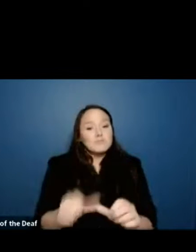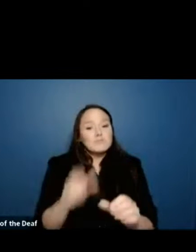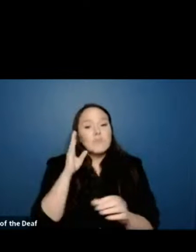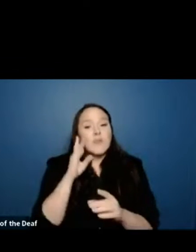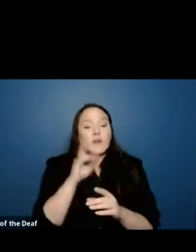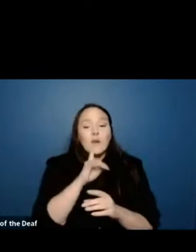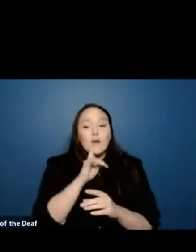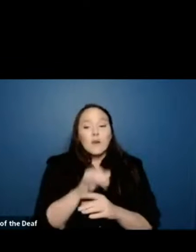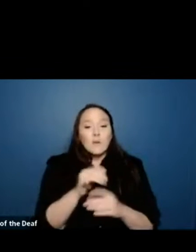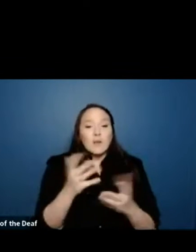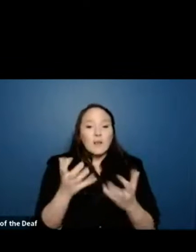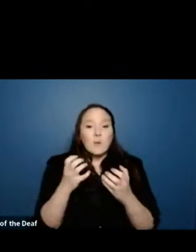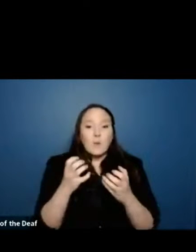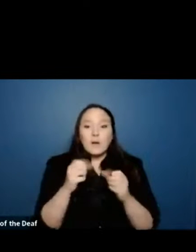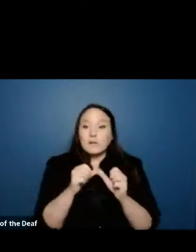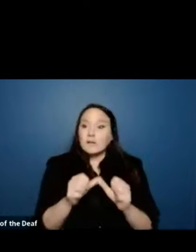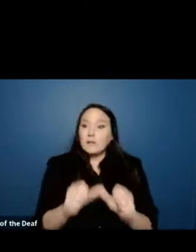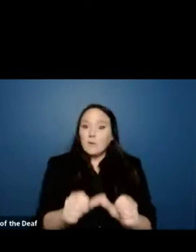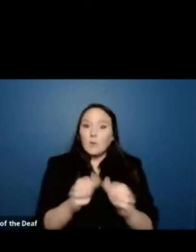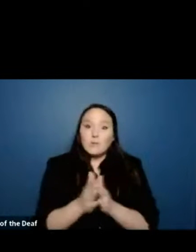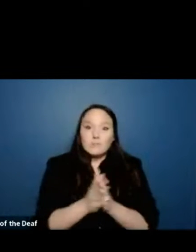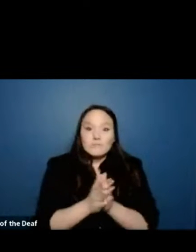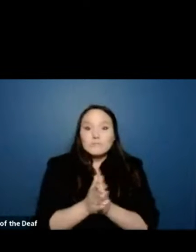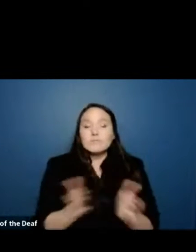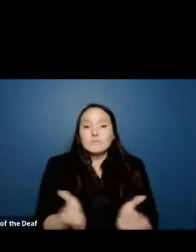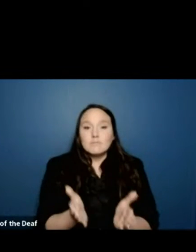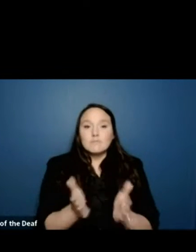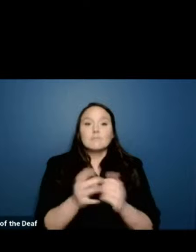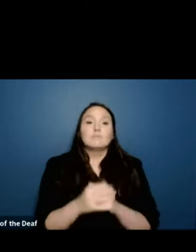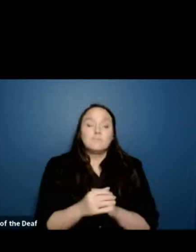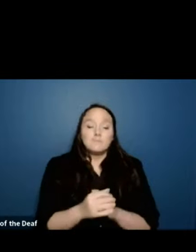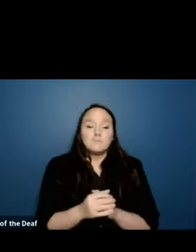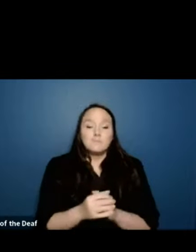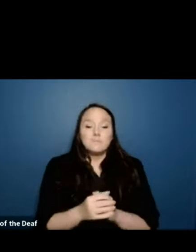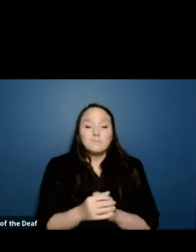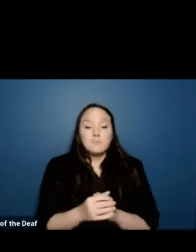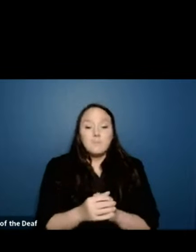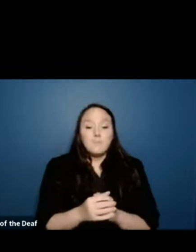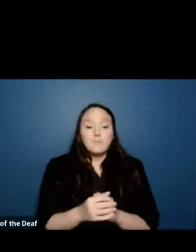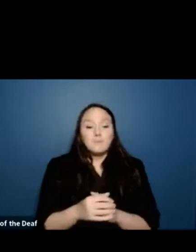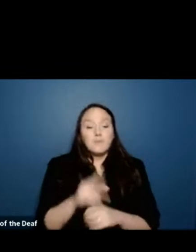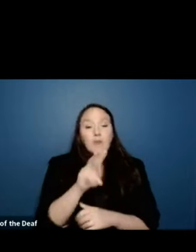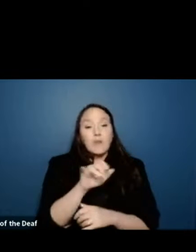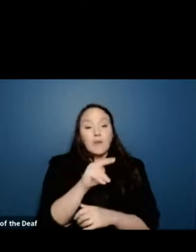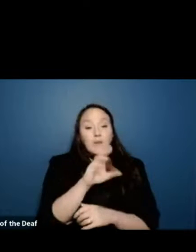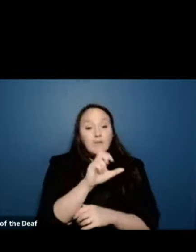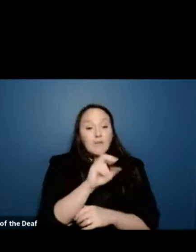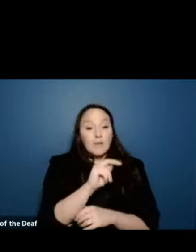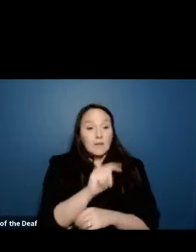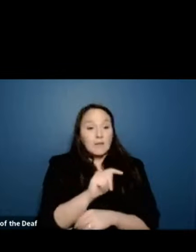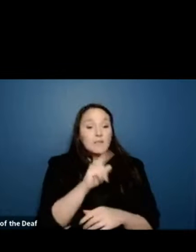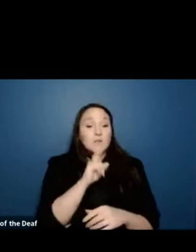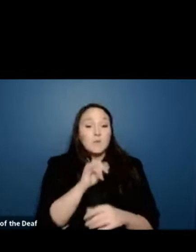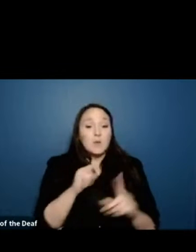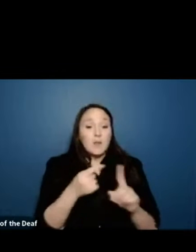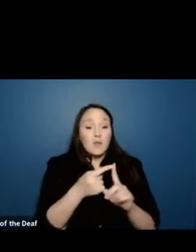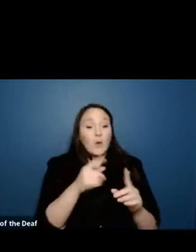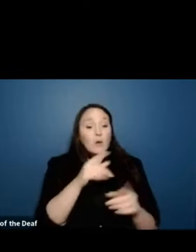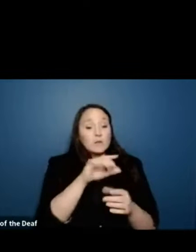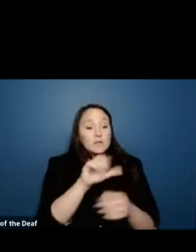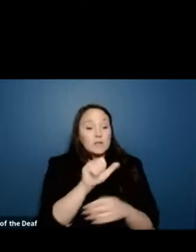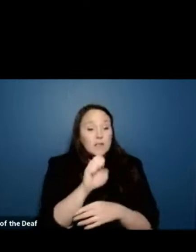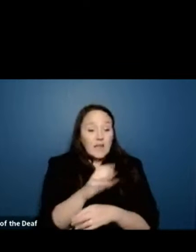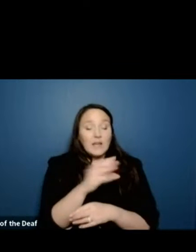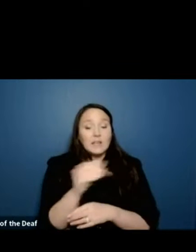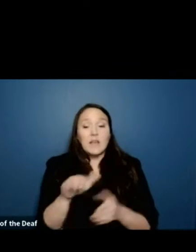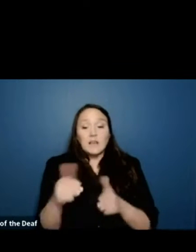to, keep our foot on the gas moving forward. Also from Vincent with Knox News, ultimately the goal is to get cases and deaths back